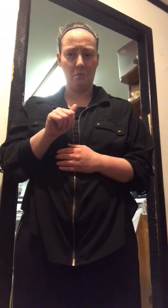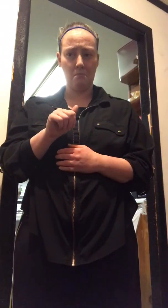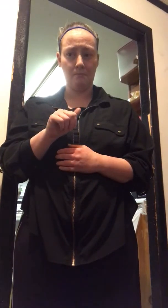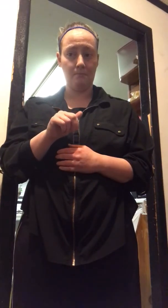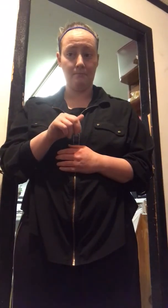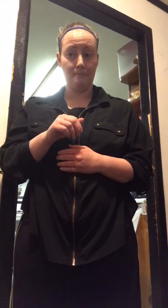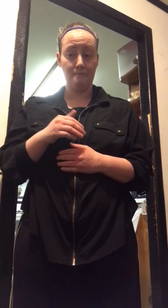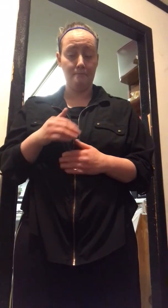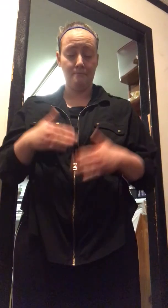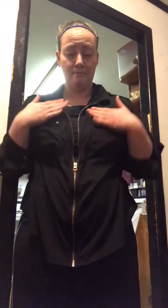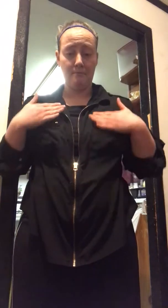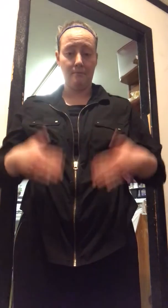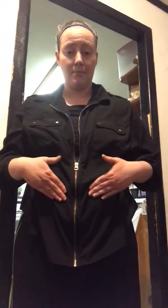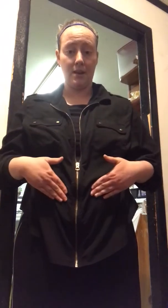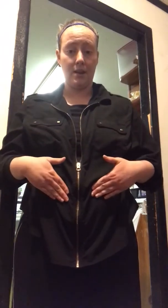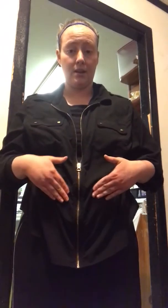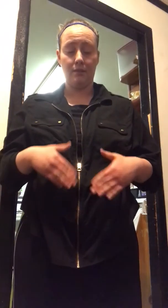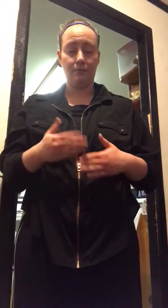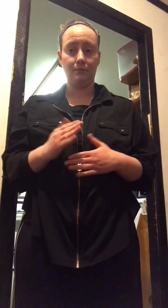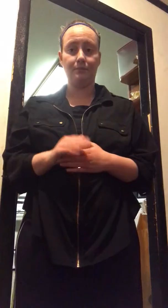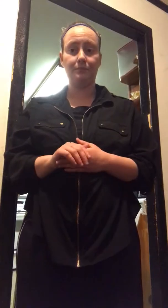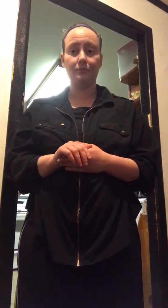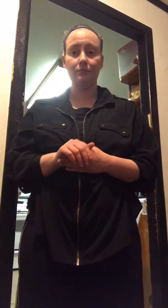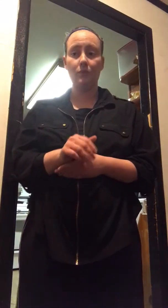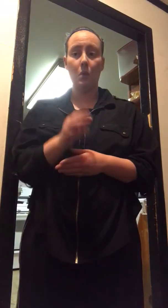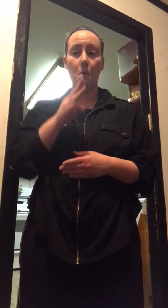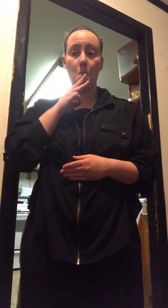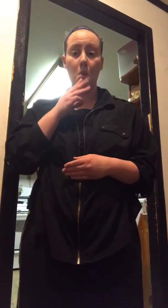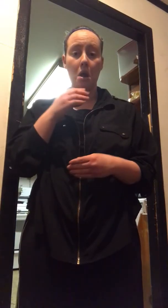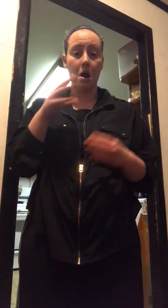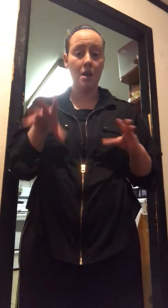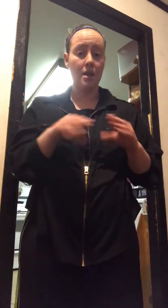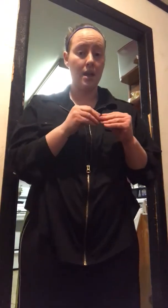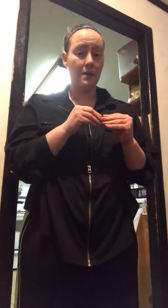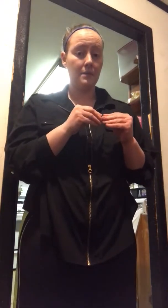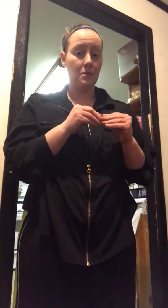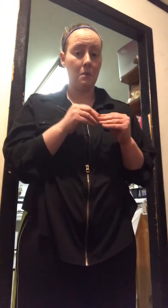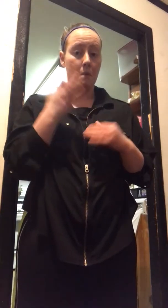Water is added to a macromolecule to break it down